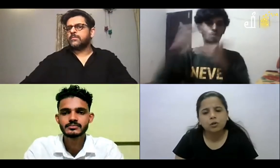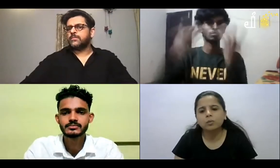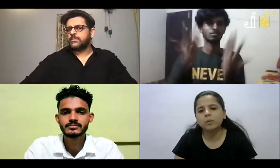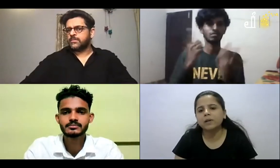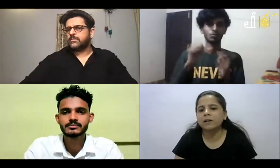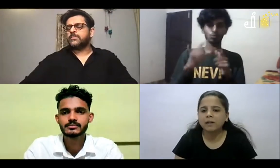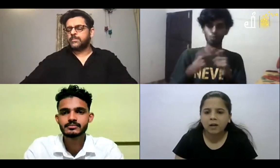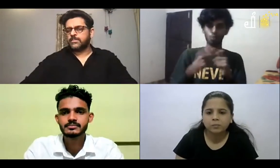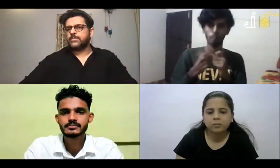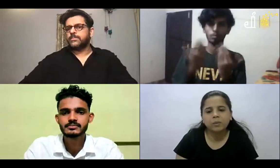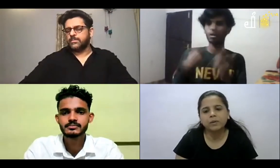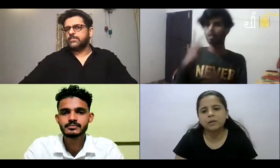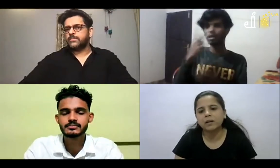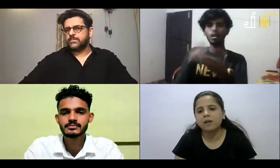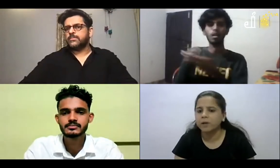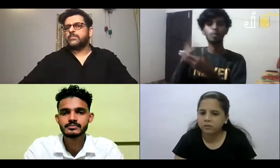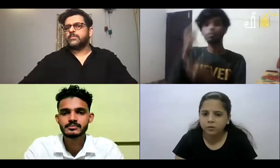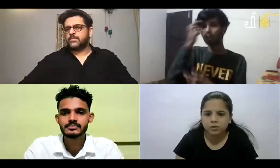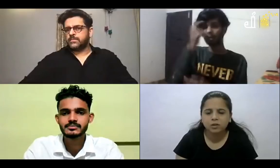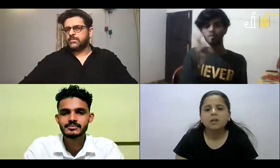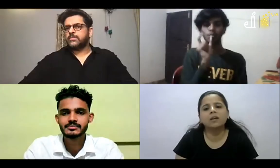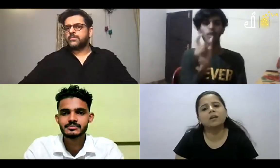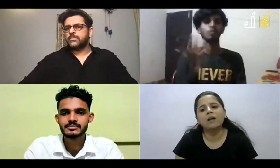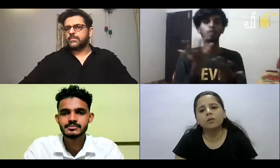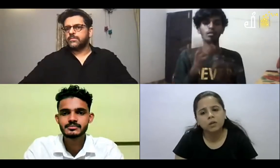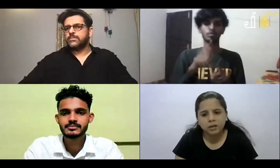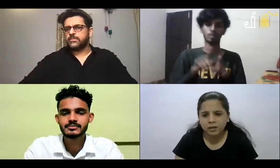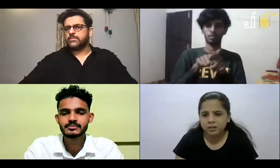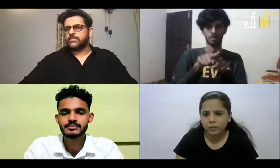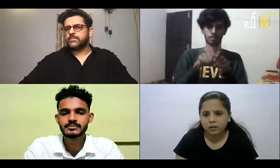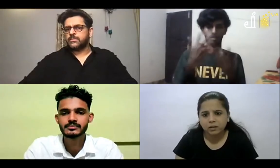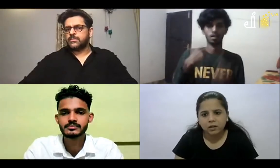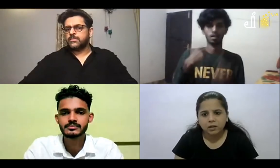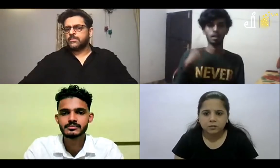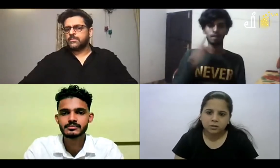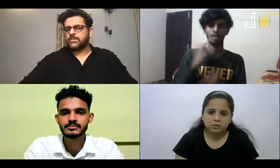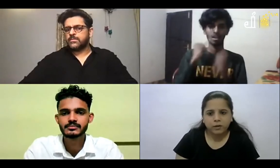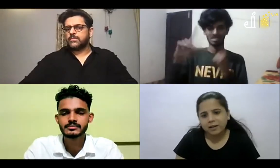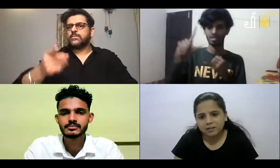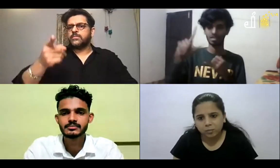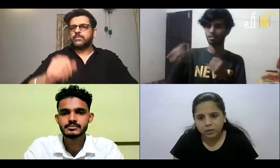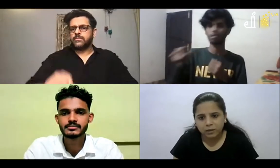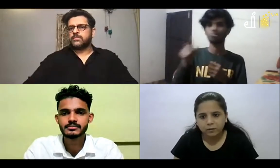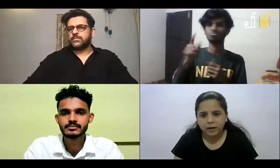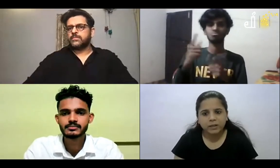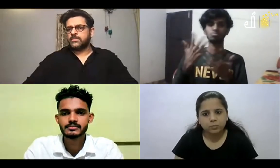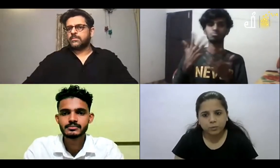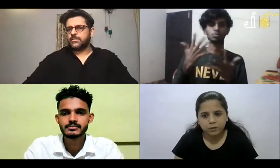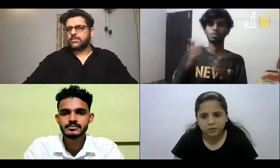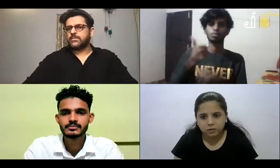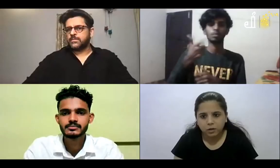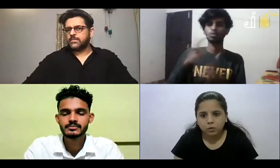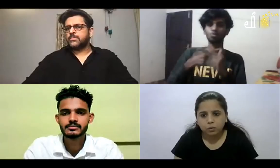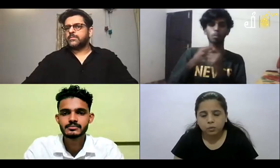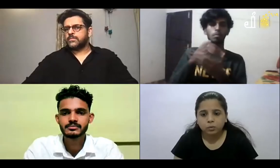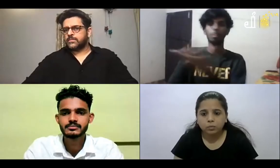language, also people can develop. People can have a better future. They can have a good career as well. Just for an example, if I'm a deaf